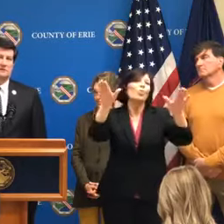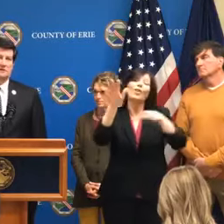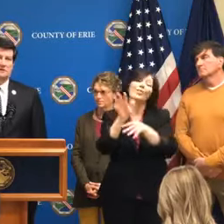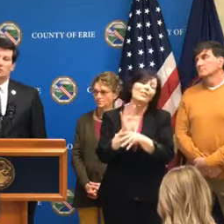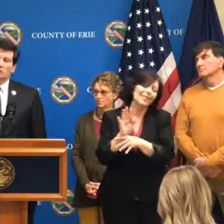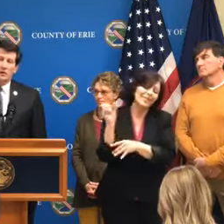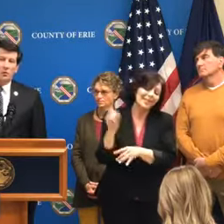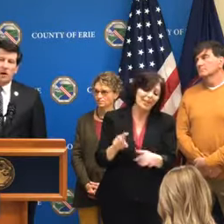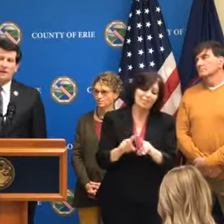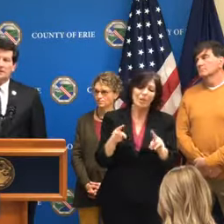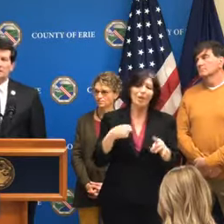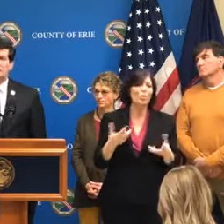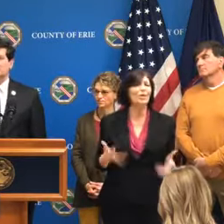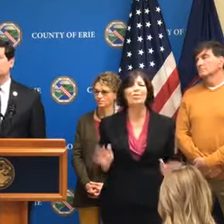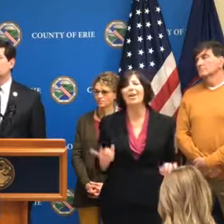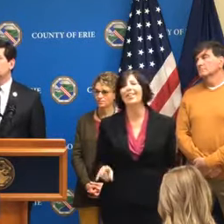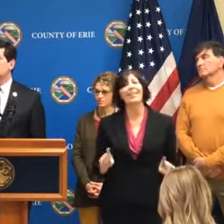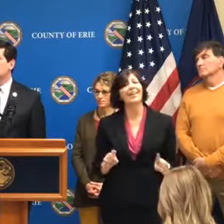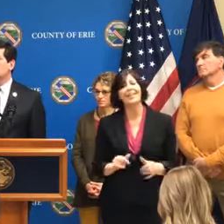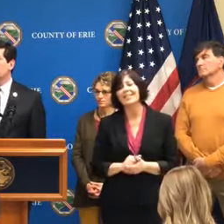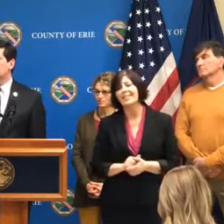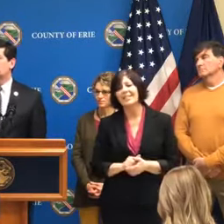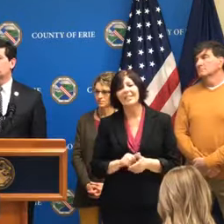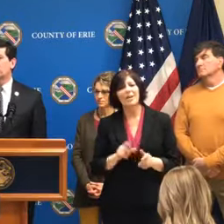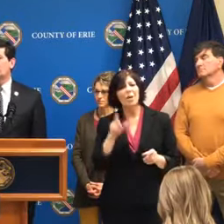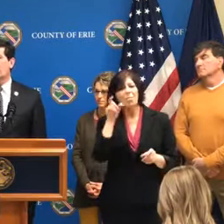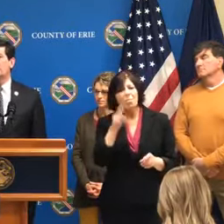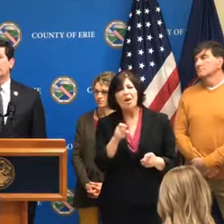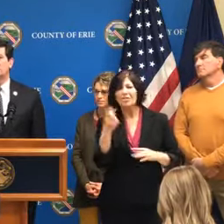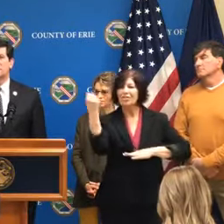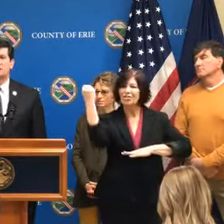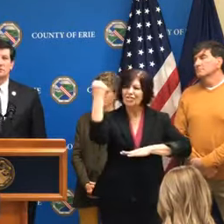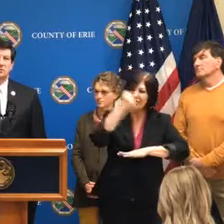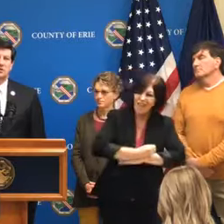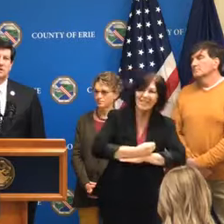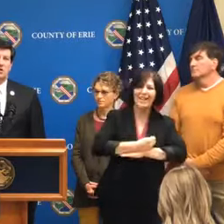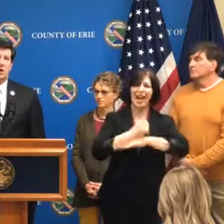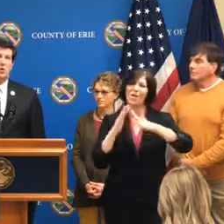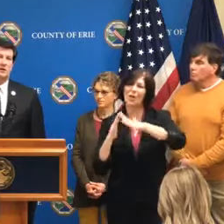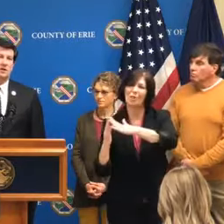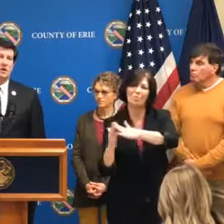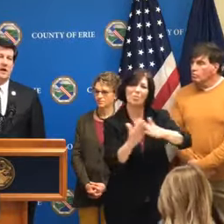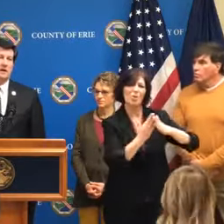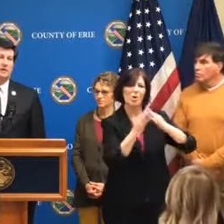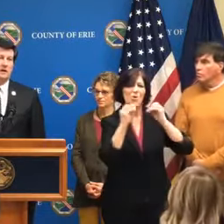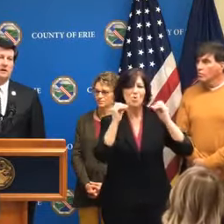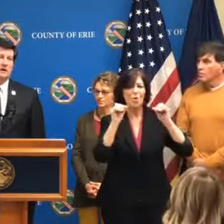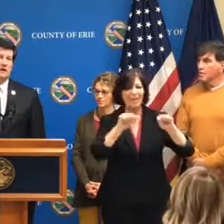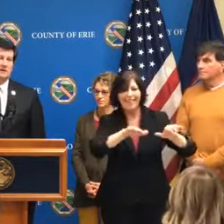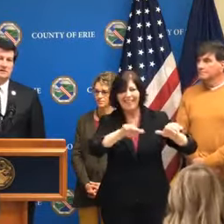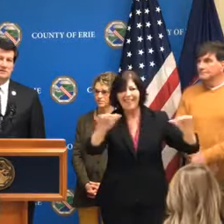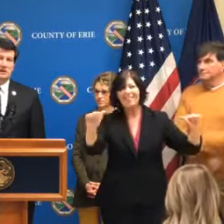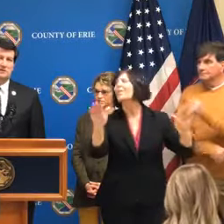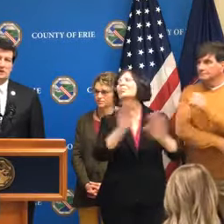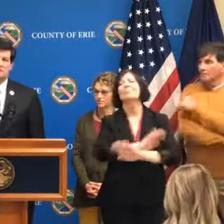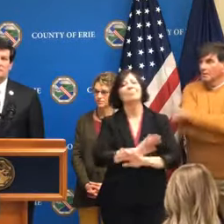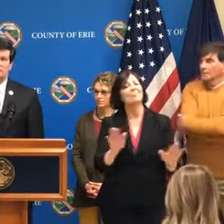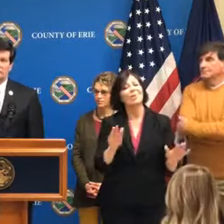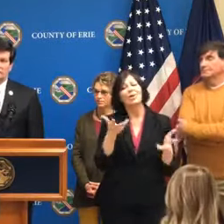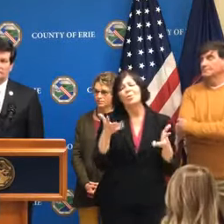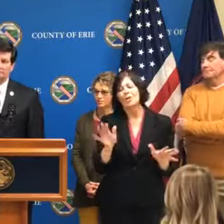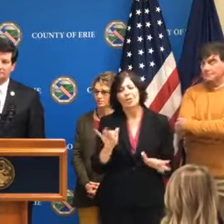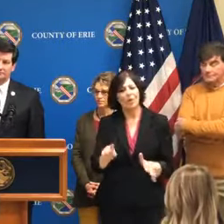videos. But we don't want to be in that situation where we have to shut down the entire community and no one can go anywhere unless it's authorized